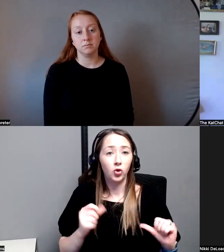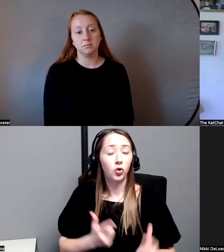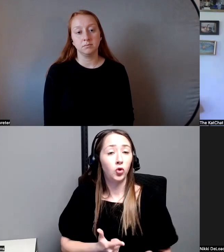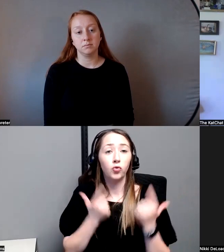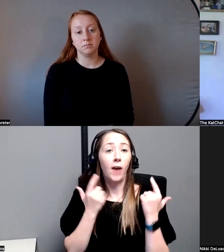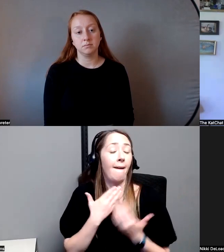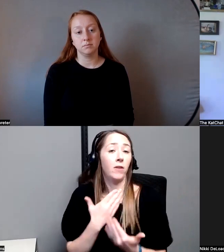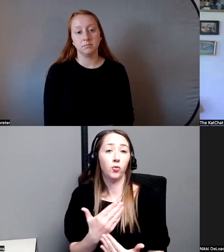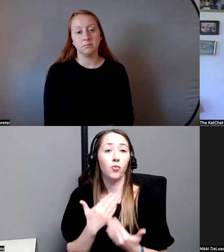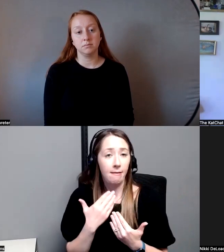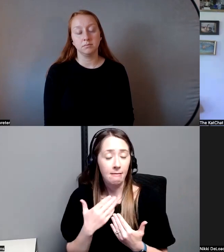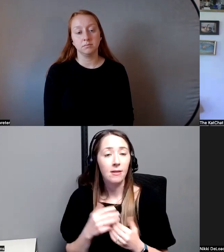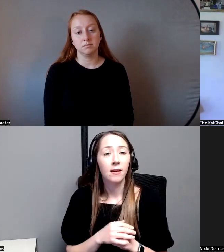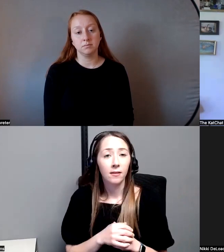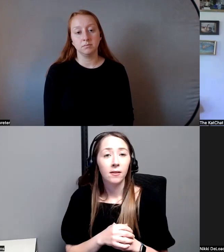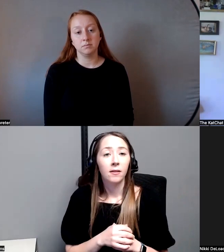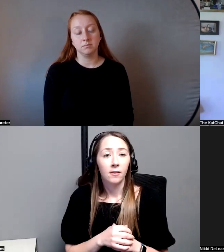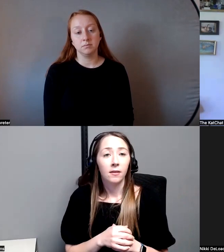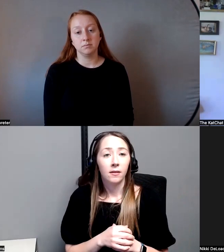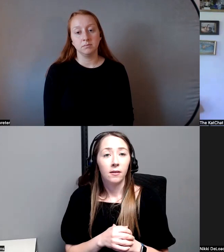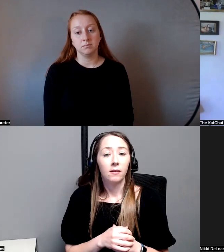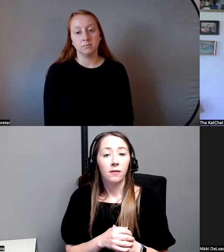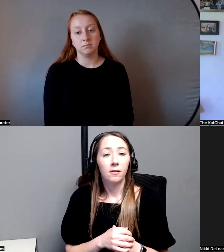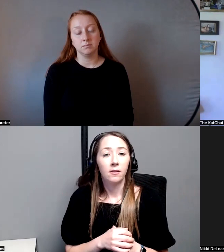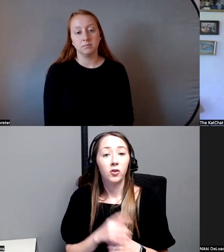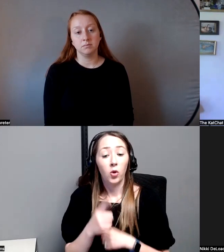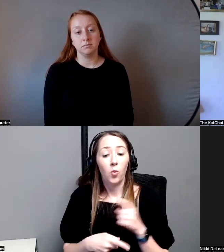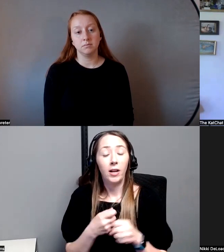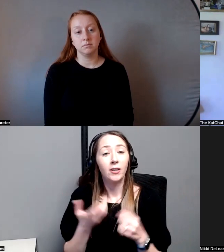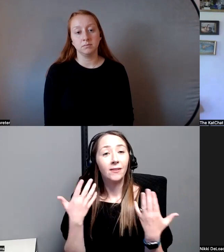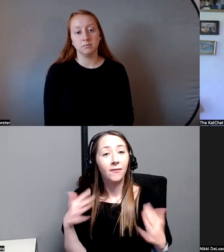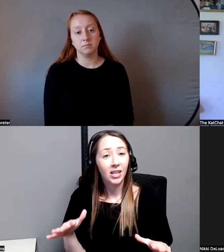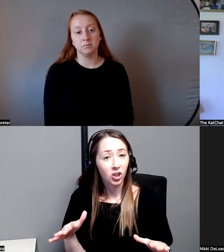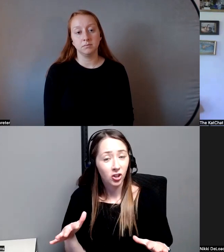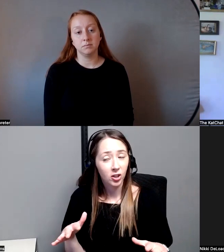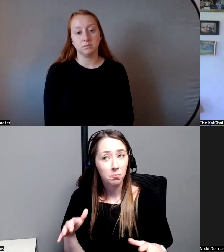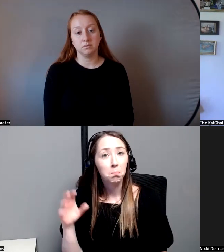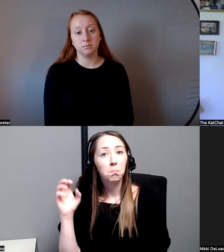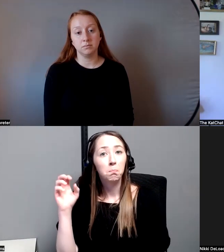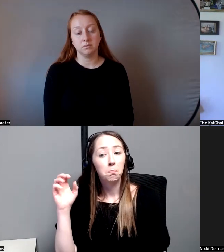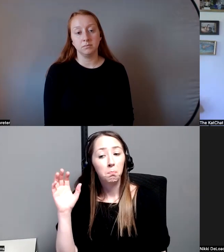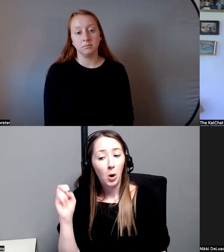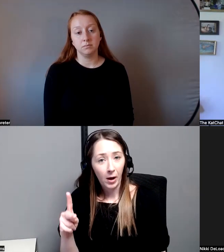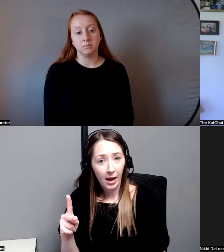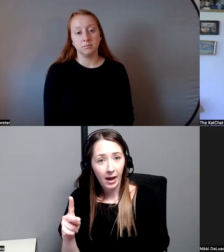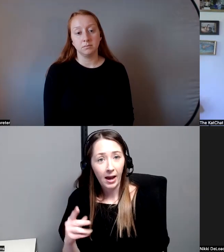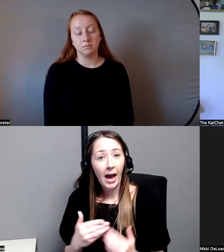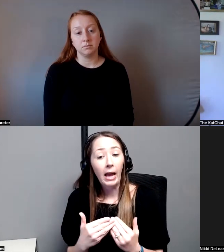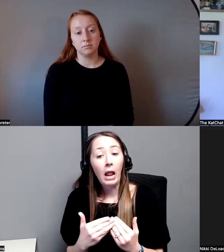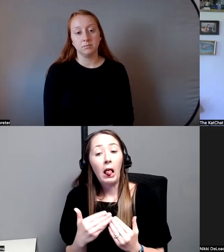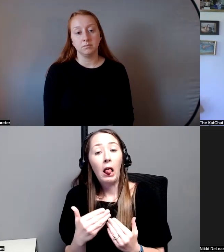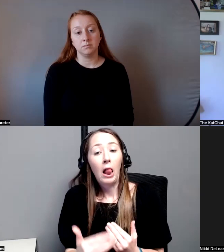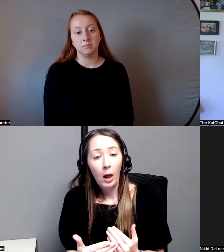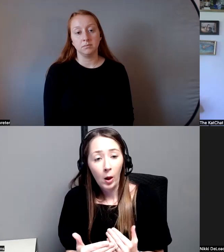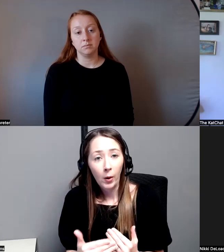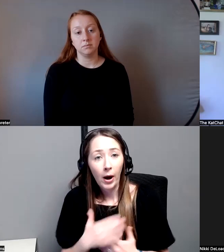breathe. And we passed that year mark and I was like, okay, now breathe on my